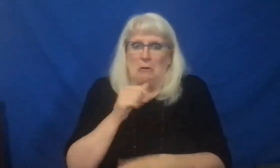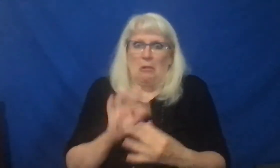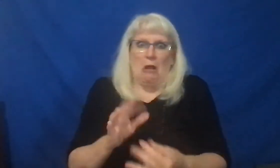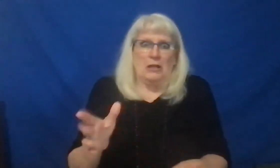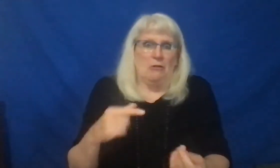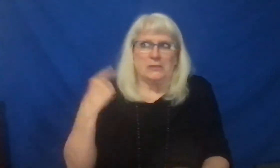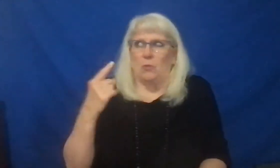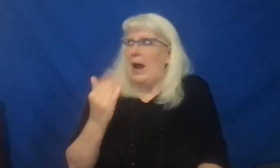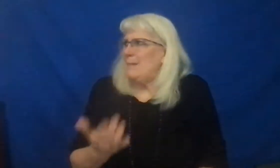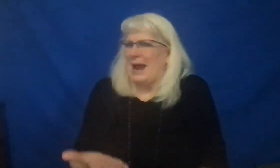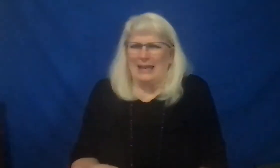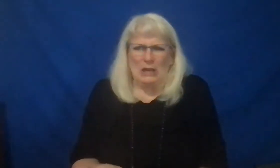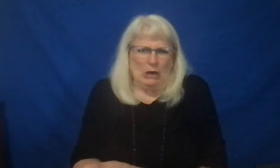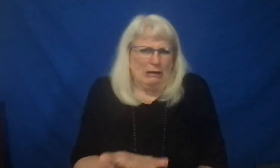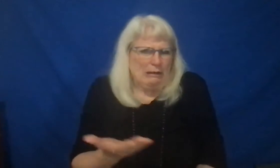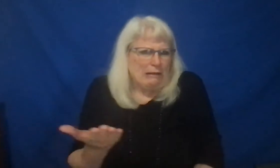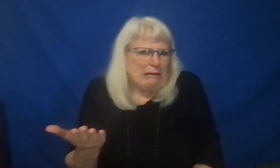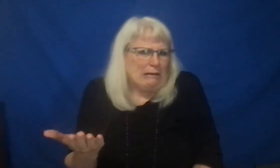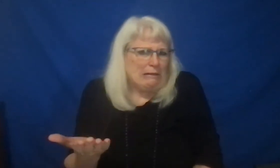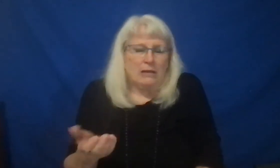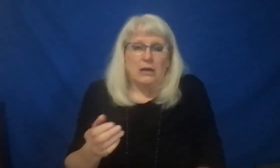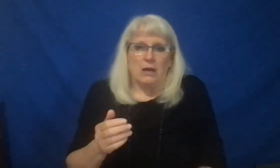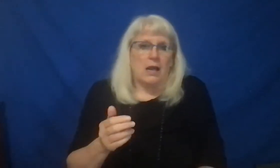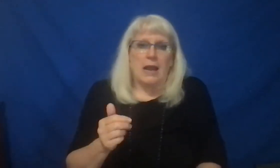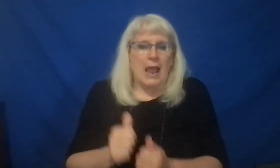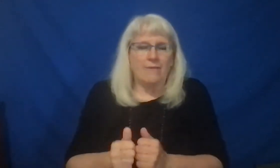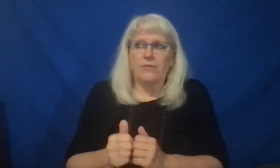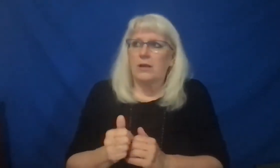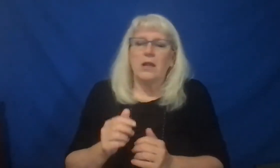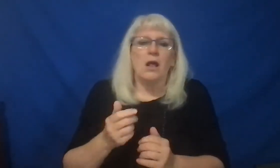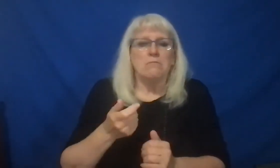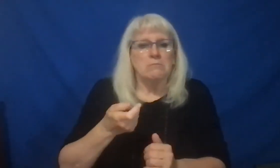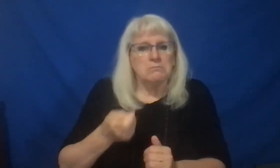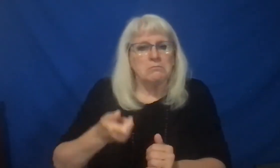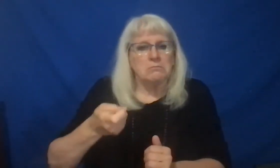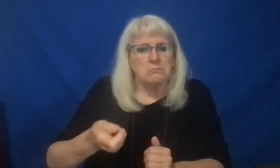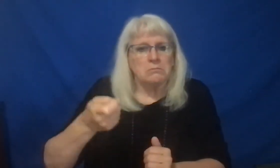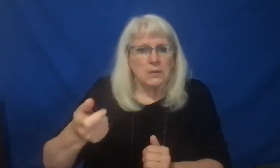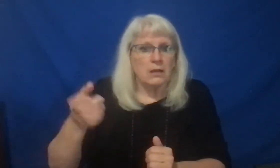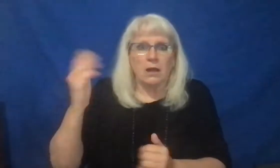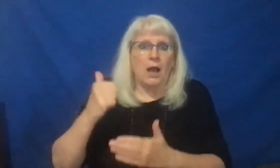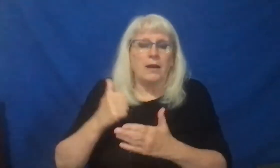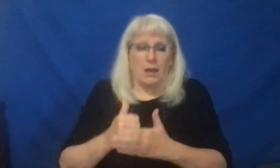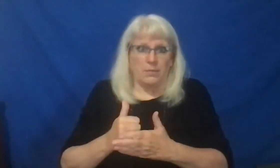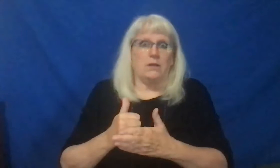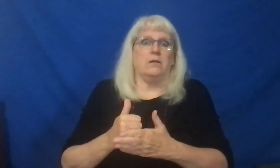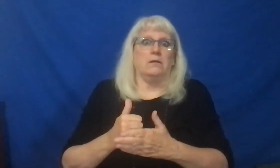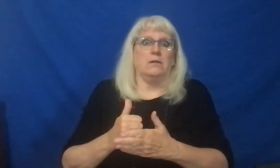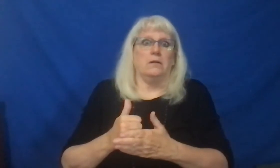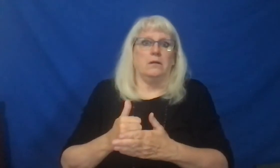crazy. And there are all these little moments I was gifted, that God helped me put on some really special glasses that I got to see